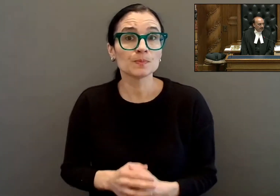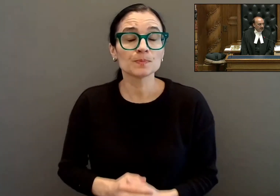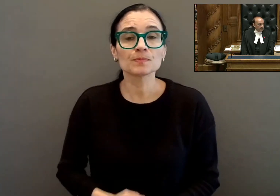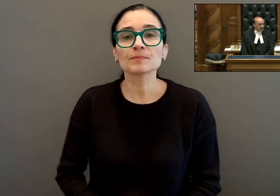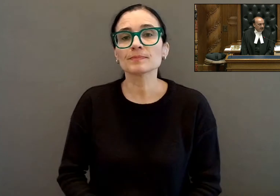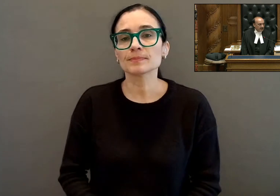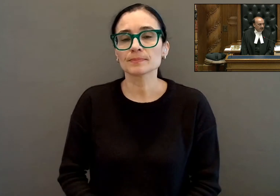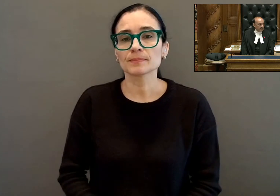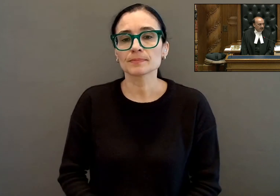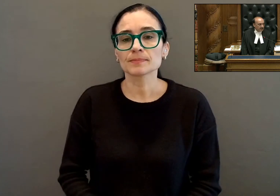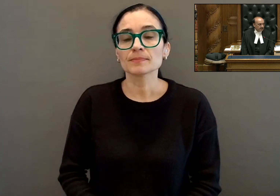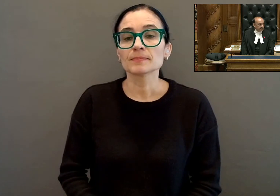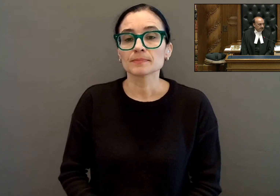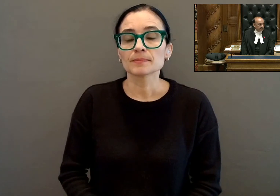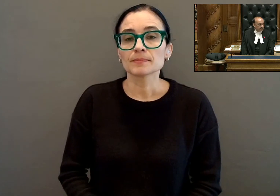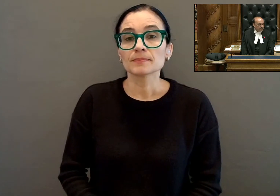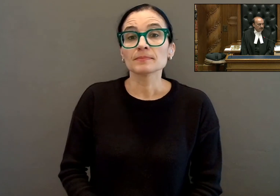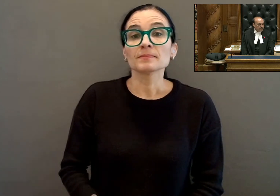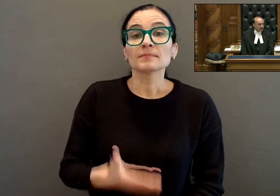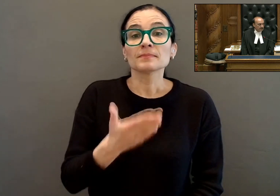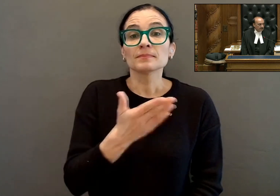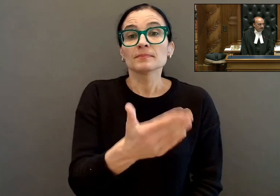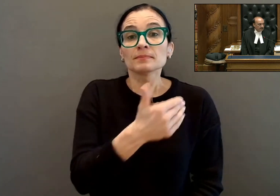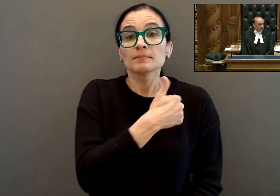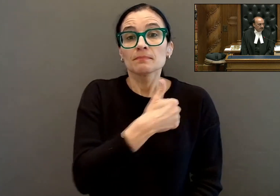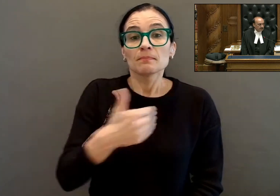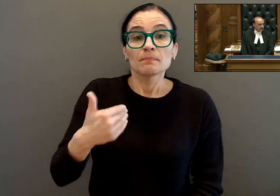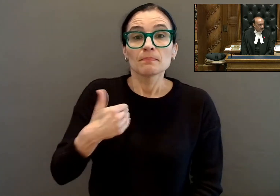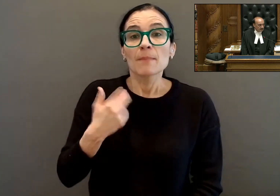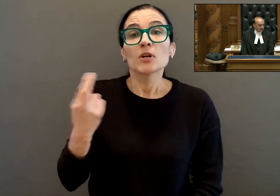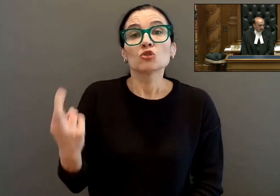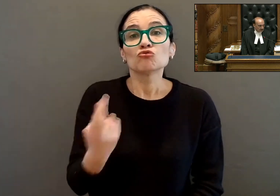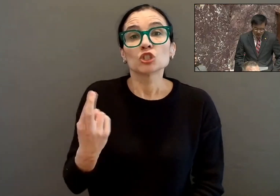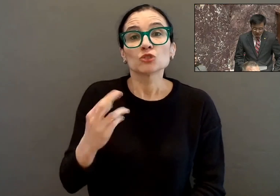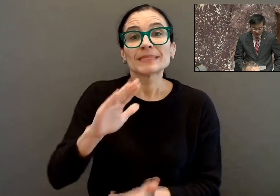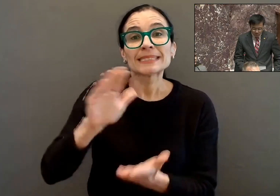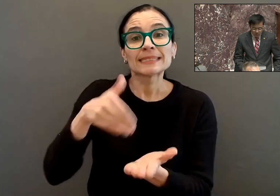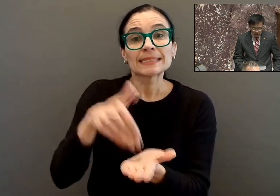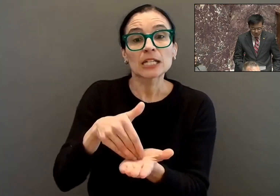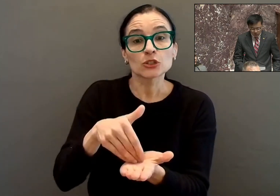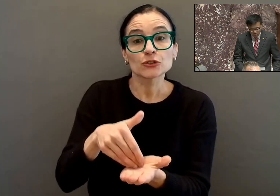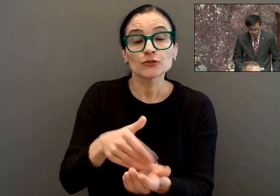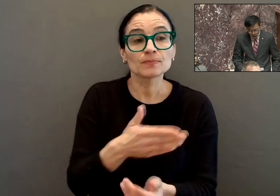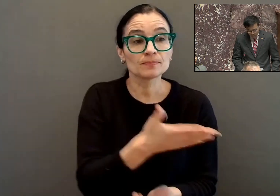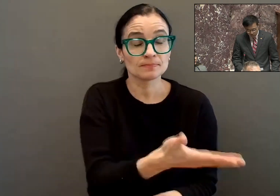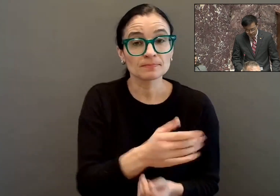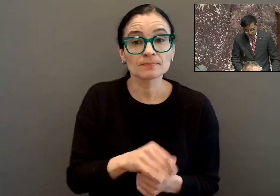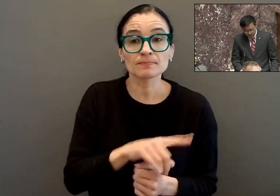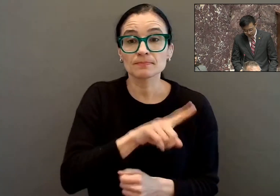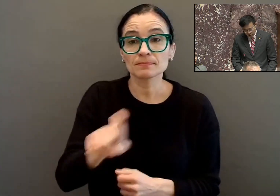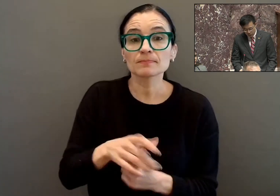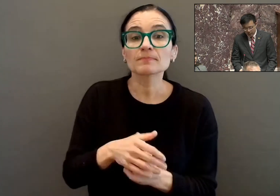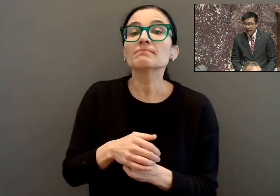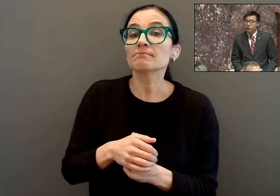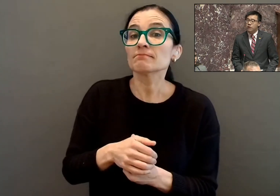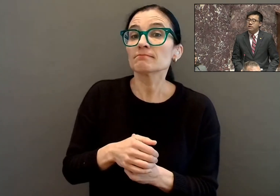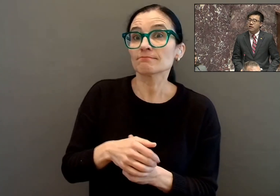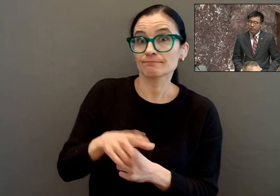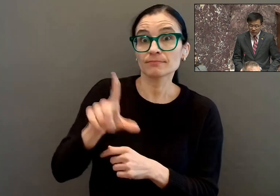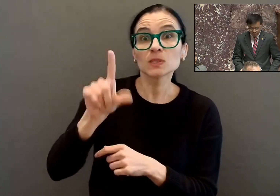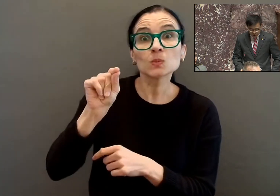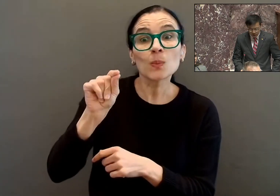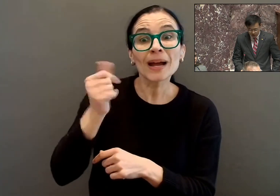Member for Richmond Centre. Thank you, Honourable Speaker. In 2018, this NDP government removed the requirement for BC to be